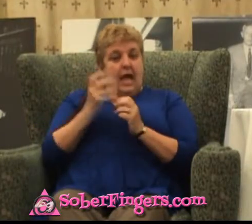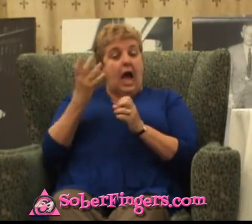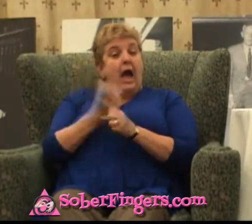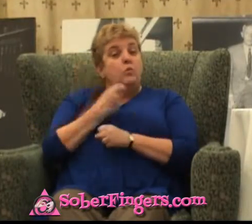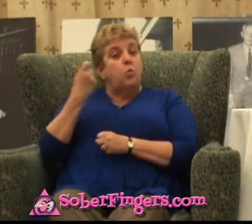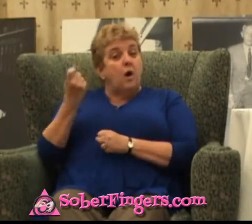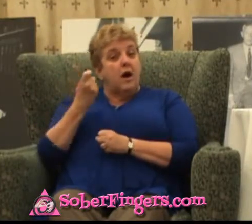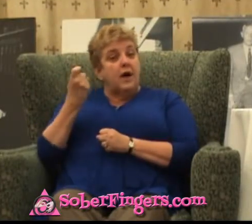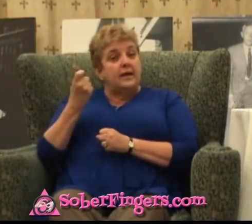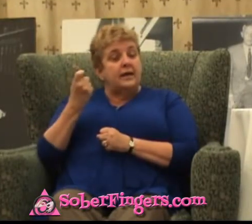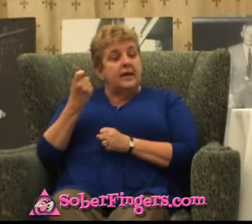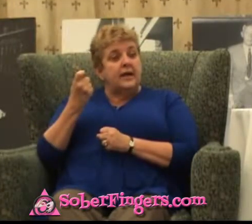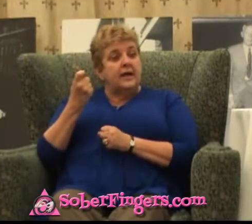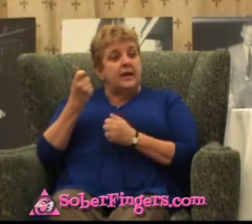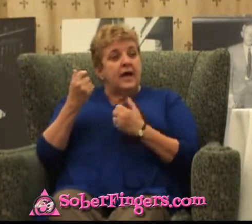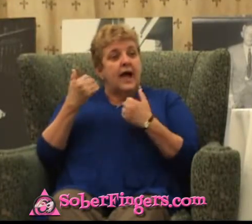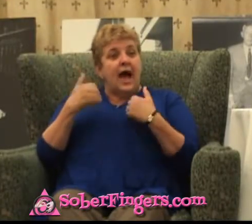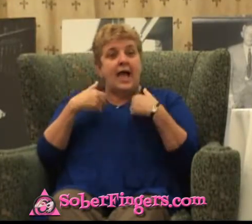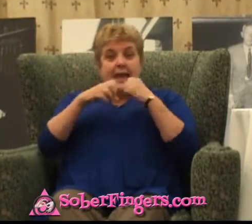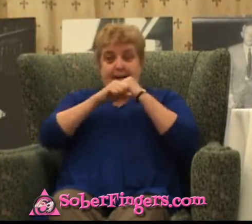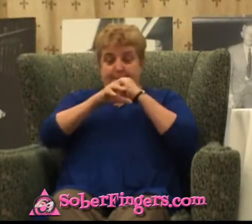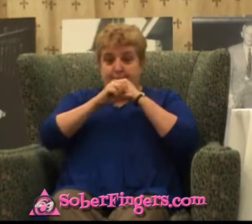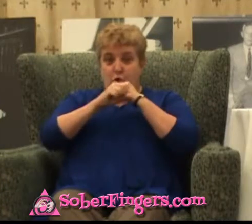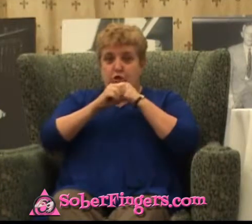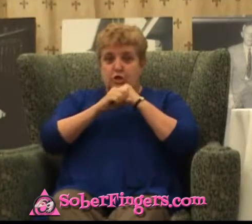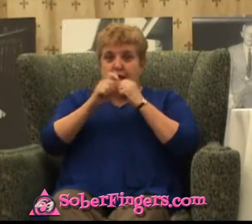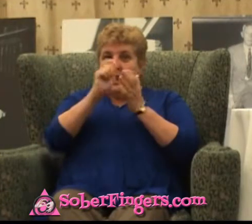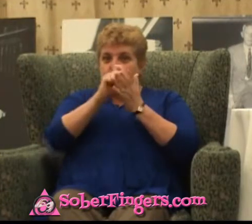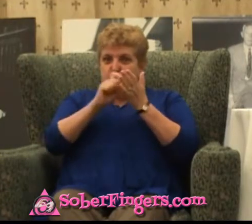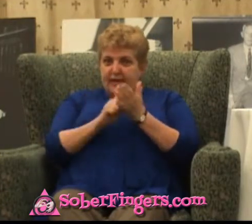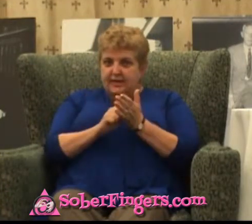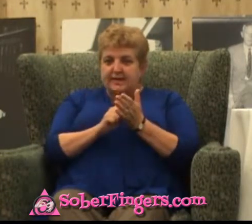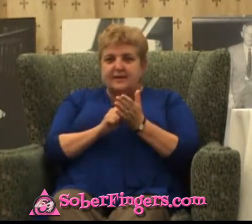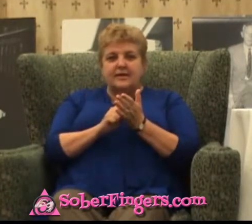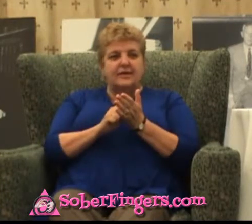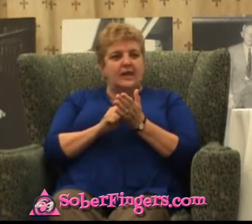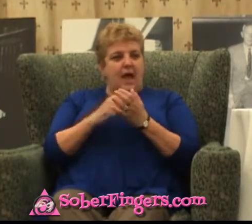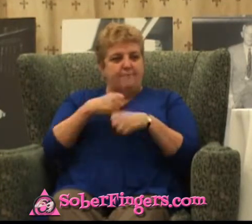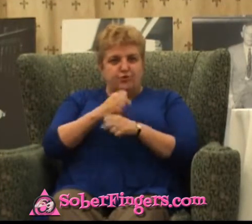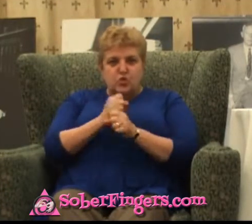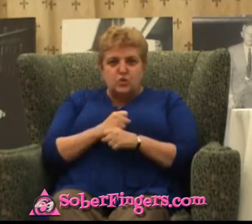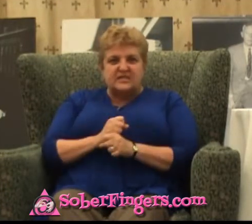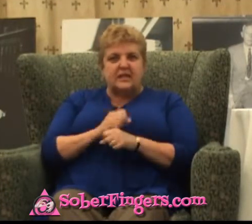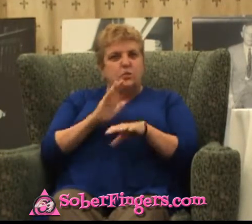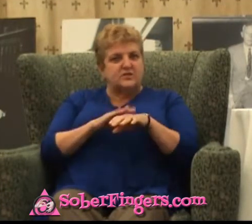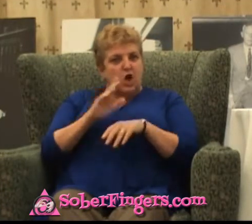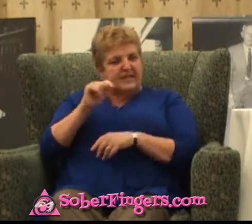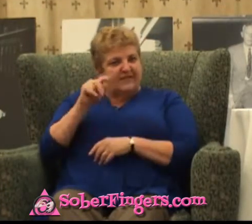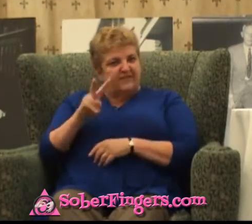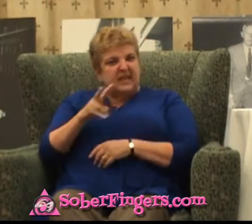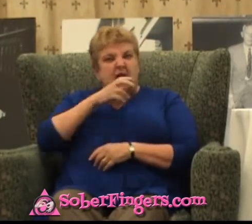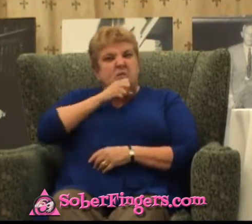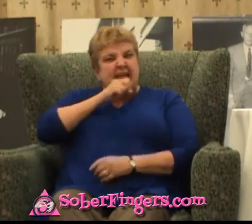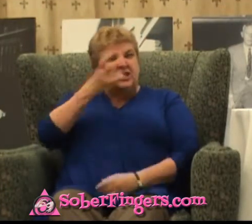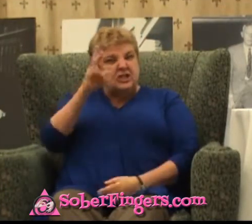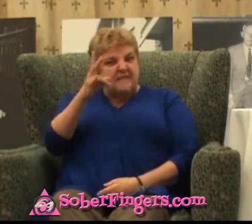a commercial that I had written. I had actually had it produced and it was on television at 17 years old. You know,